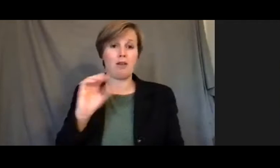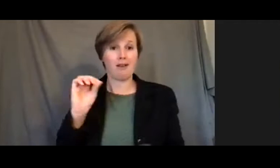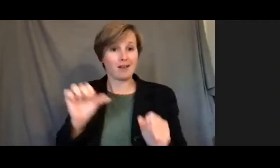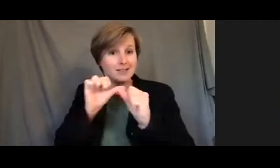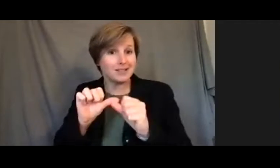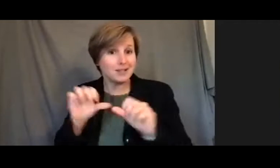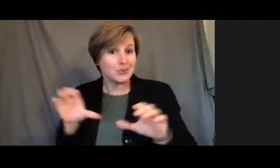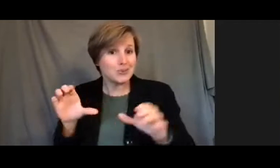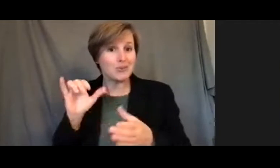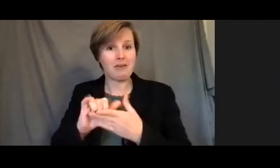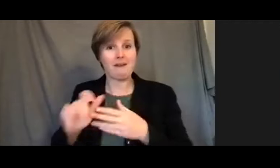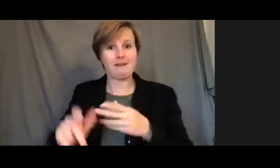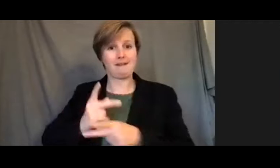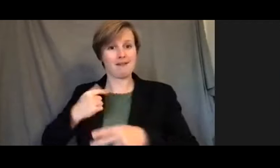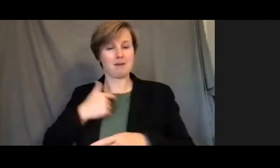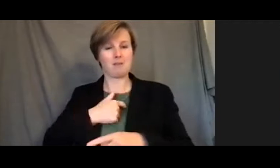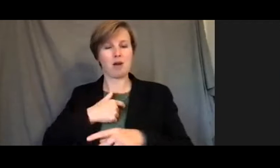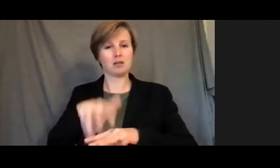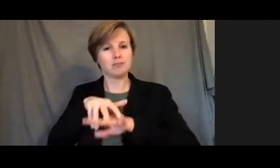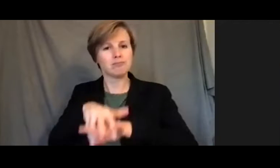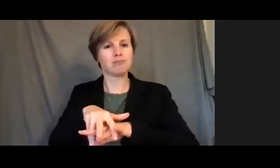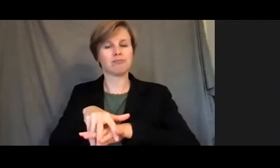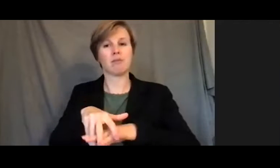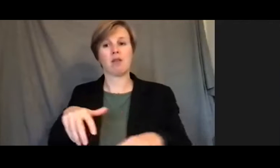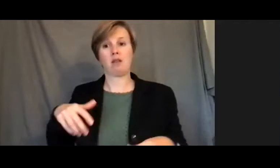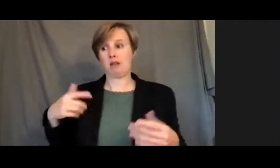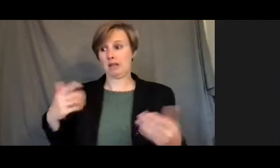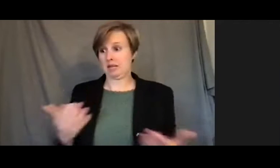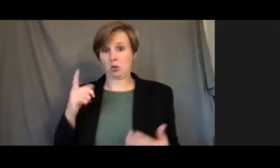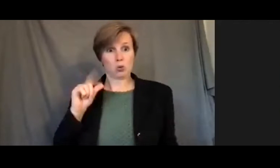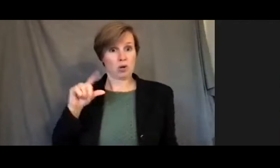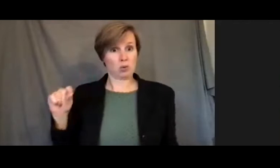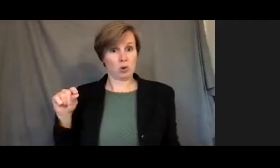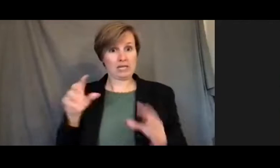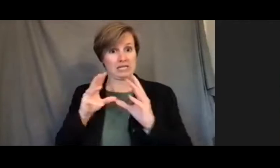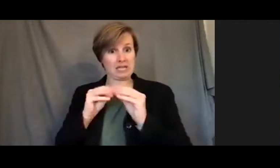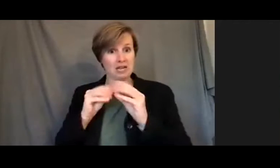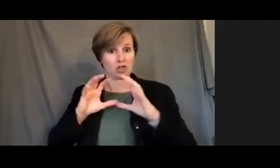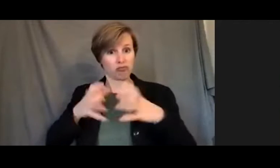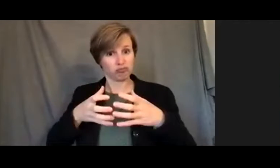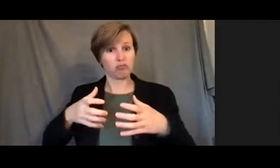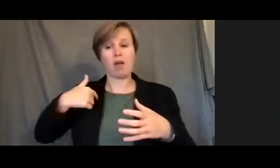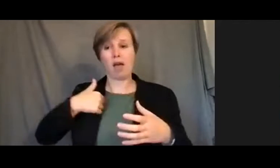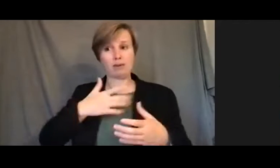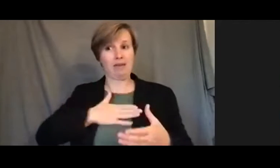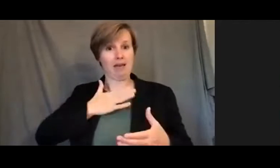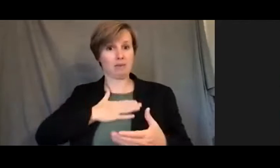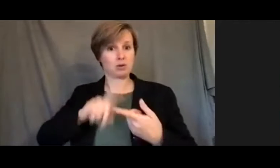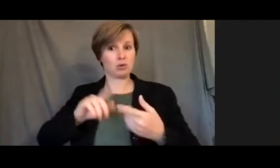continue to do and to keep us grounded. In this 2020 session, I was very happy to introduce House